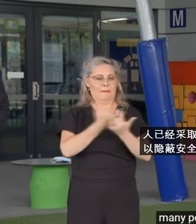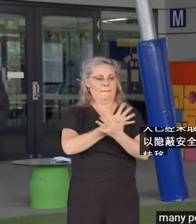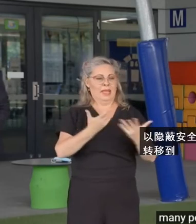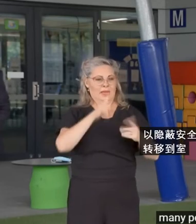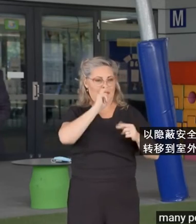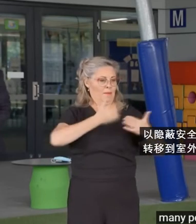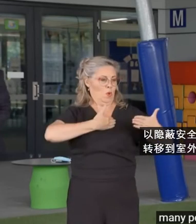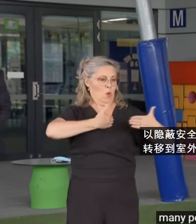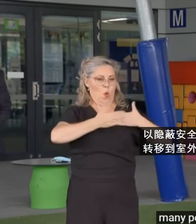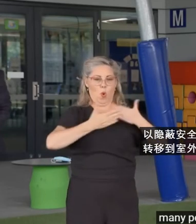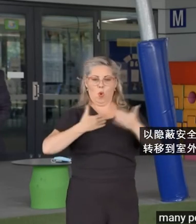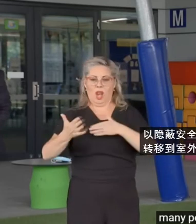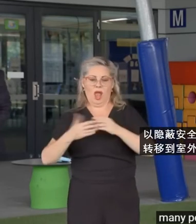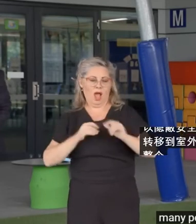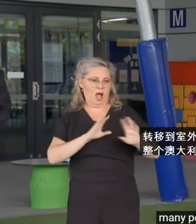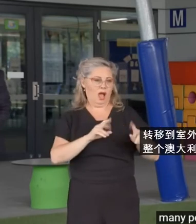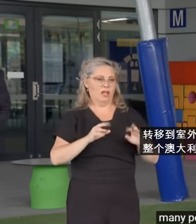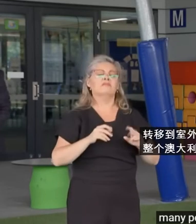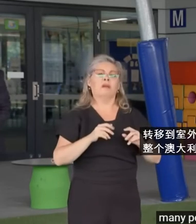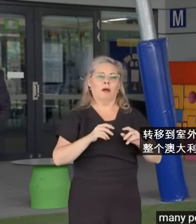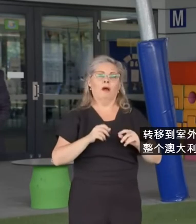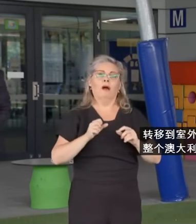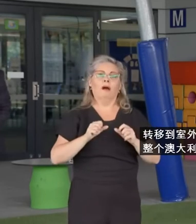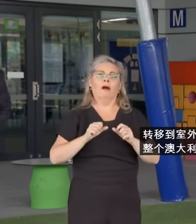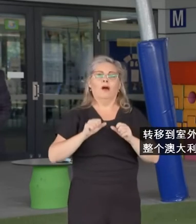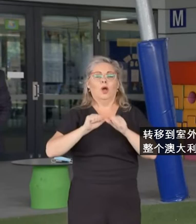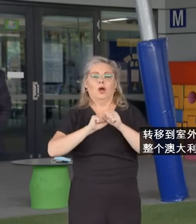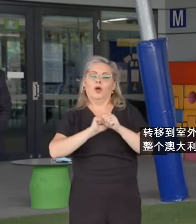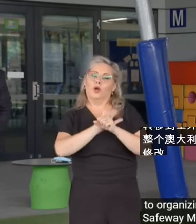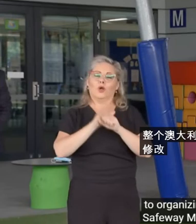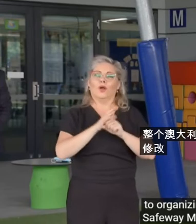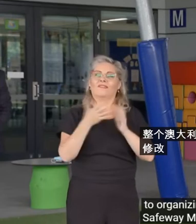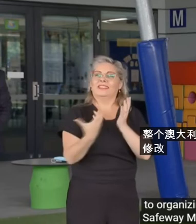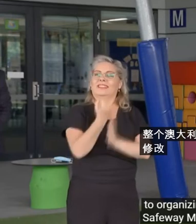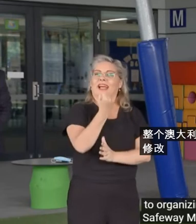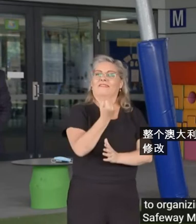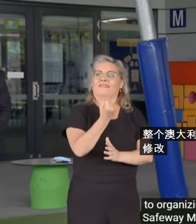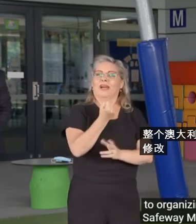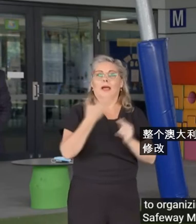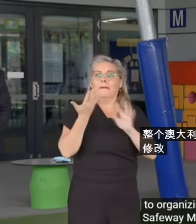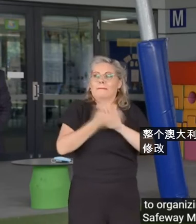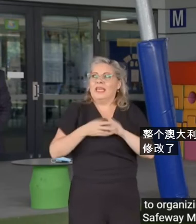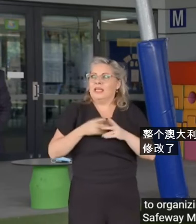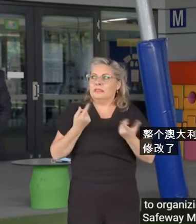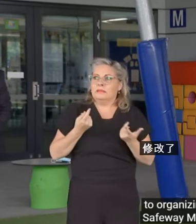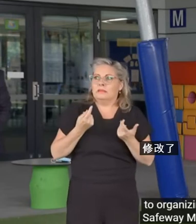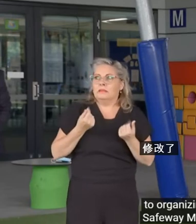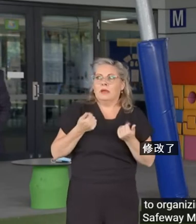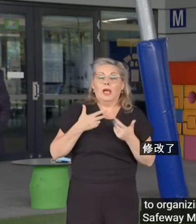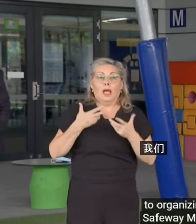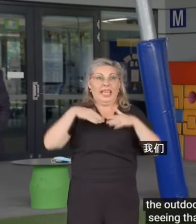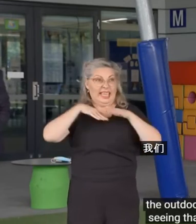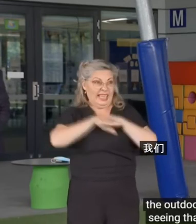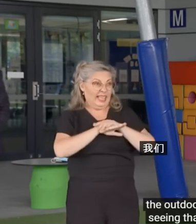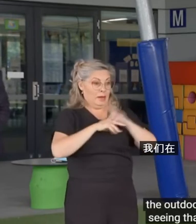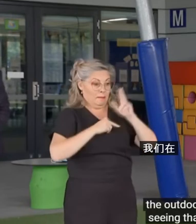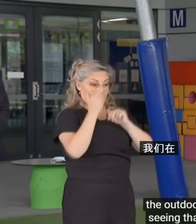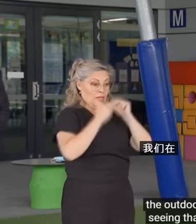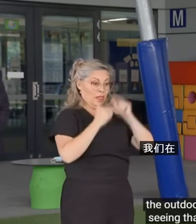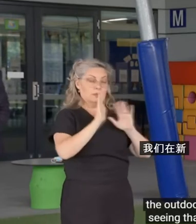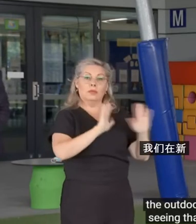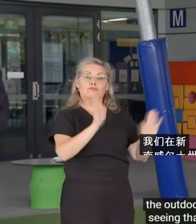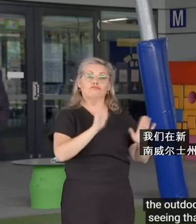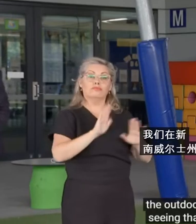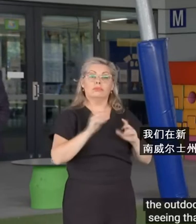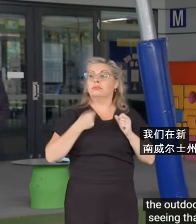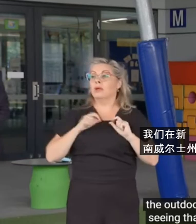moving the indoors to the outdoors, and I think we're seeing that across the board. We've modified some of the events that we're running